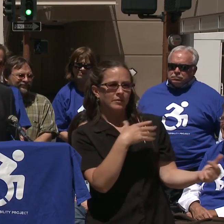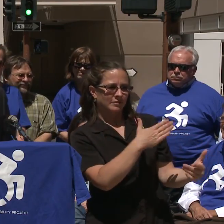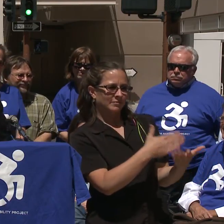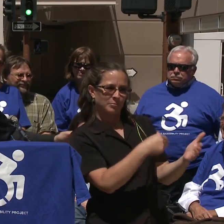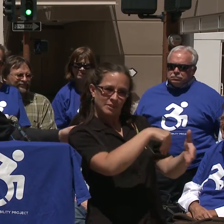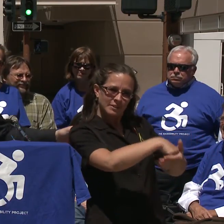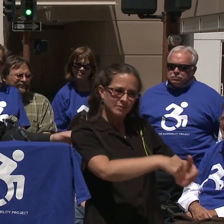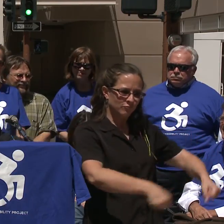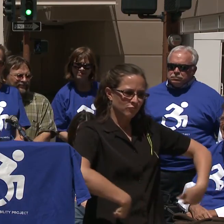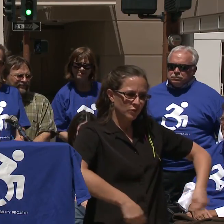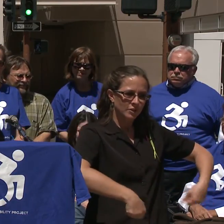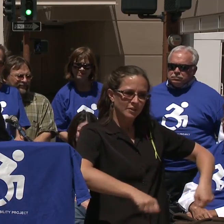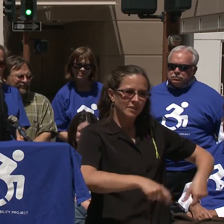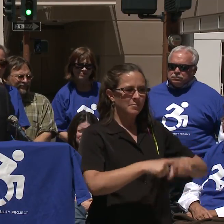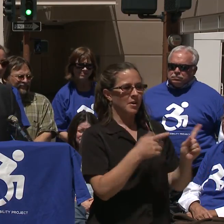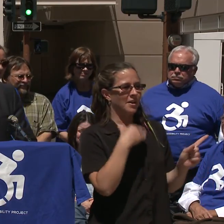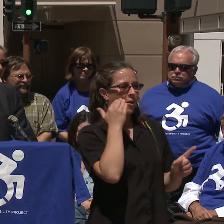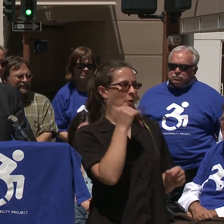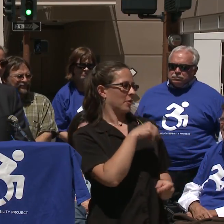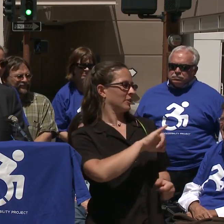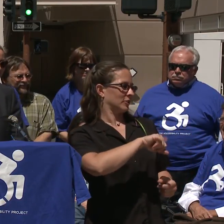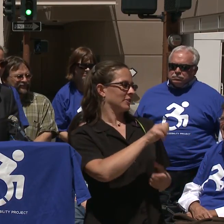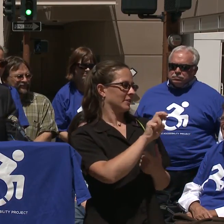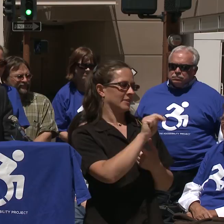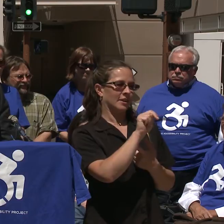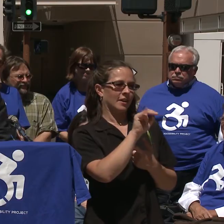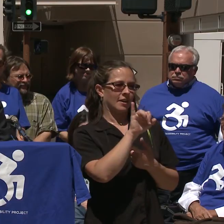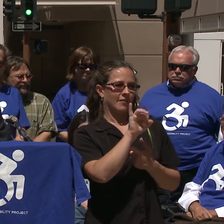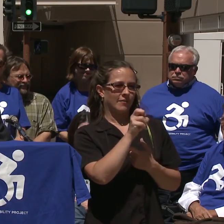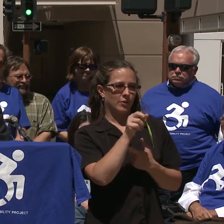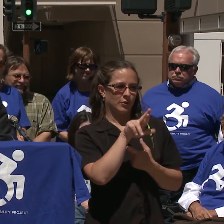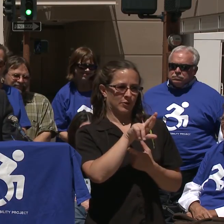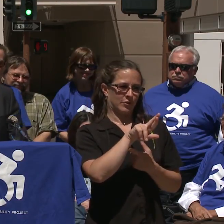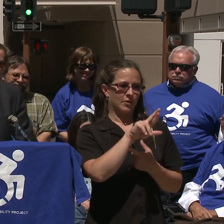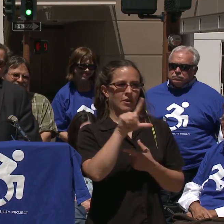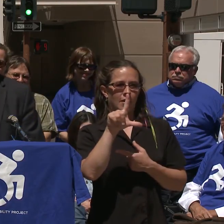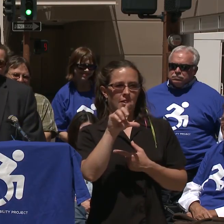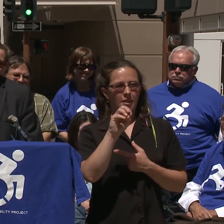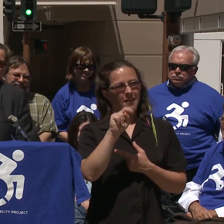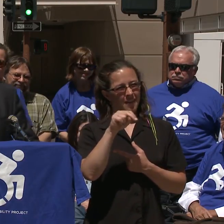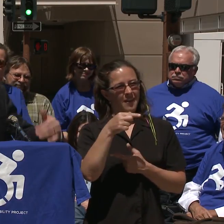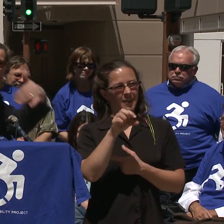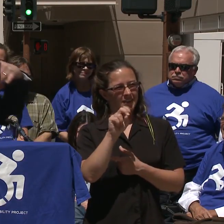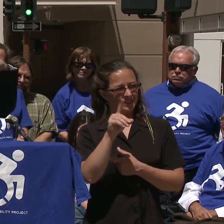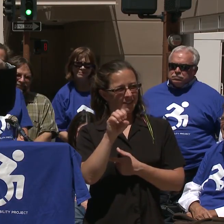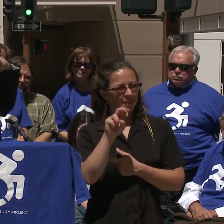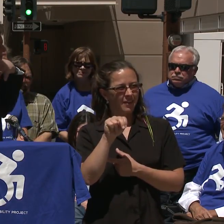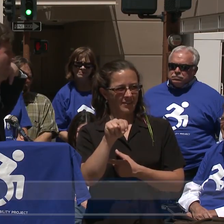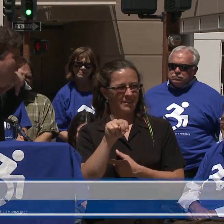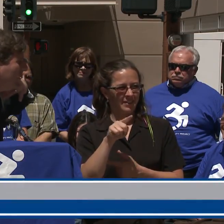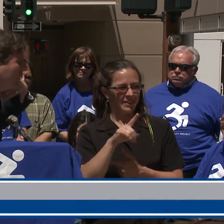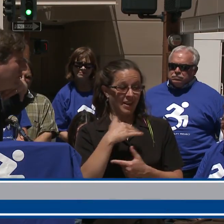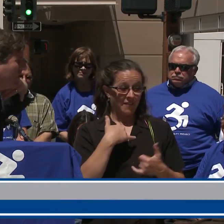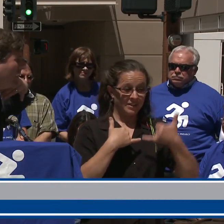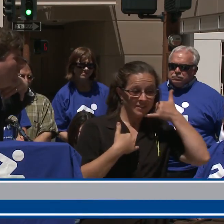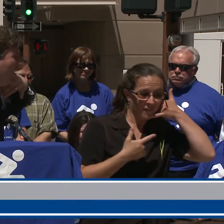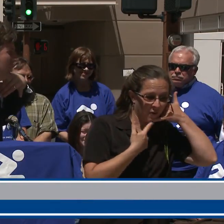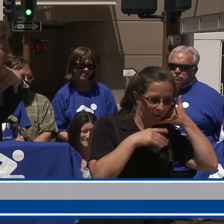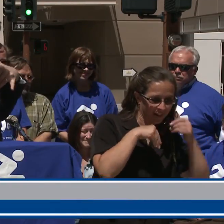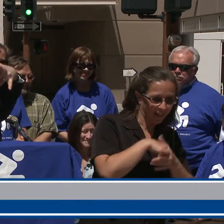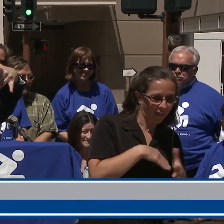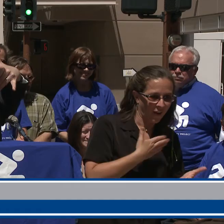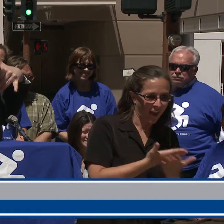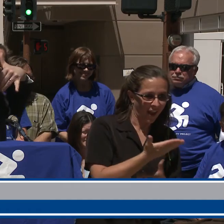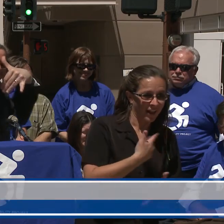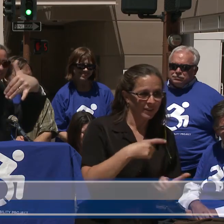right direction, but knowing Jennifer Longdon and some of our leaders of the Mayor's Commission on Disability, they should have a cell phone on their hand. What